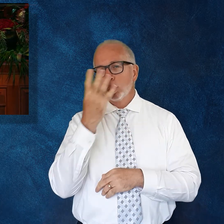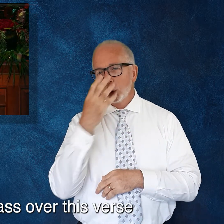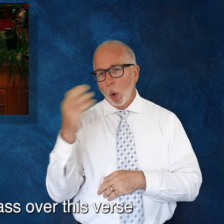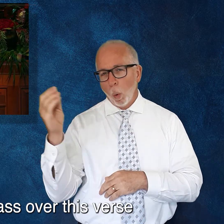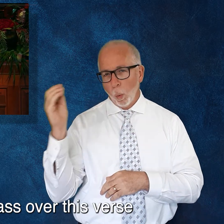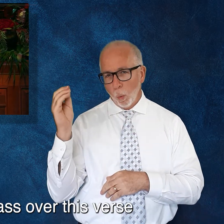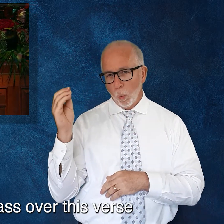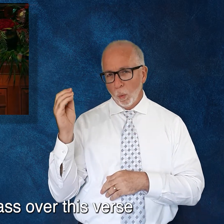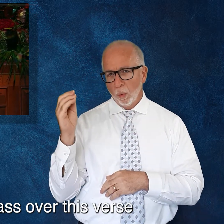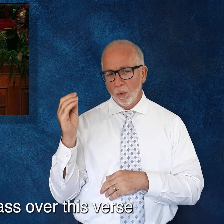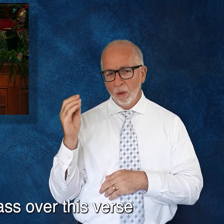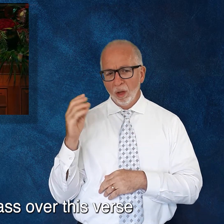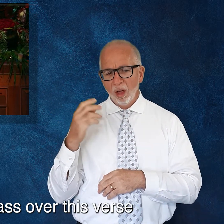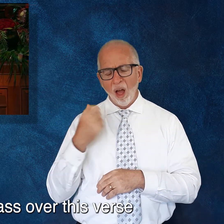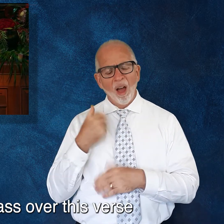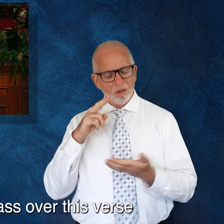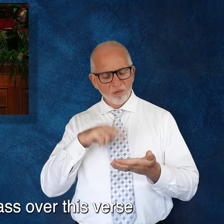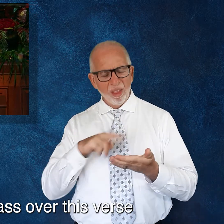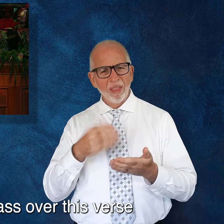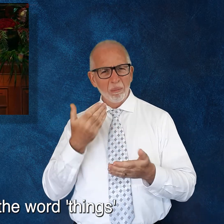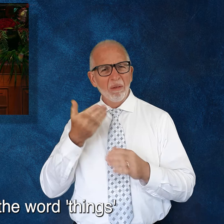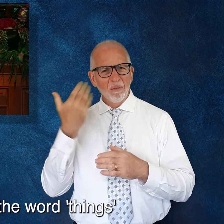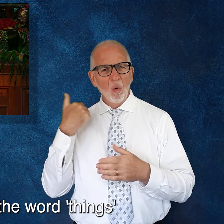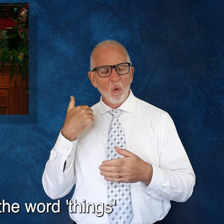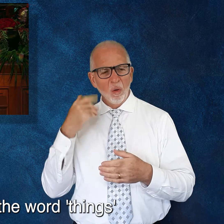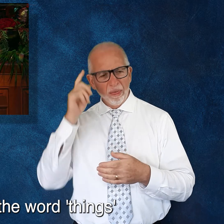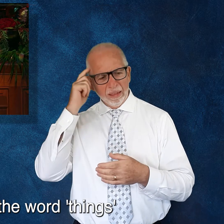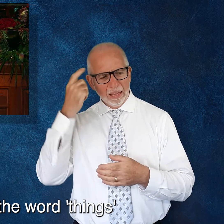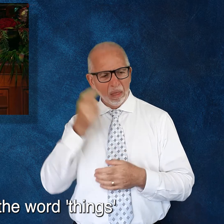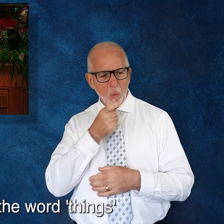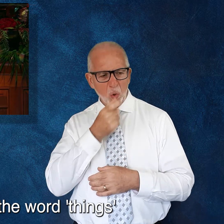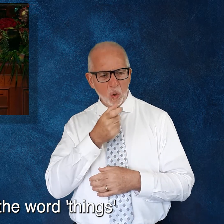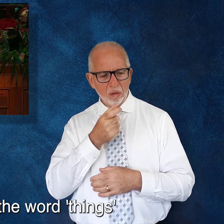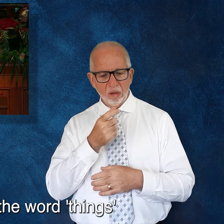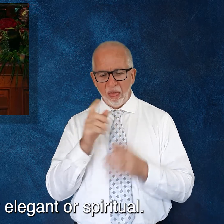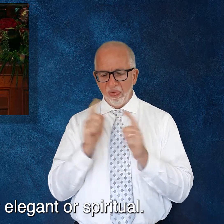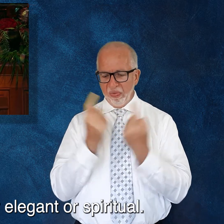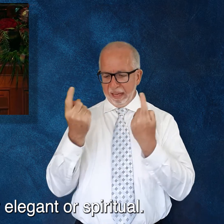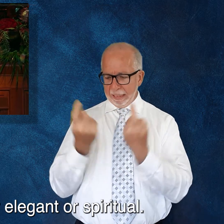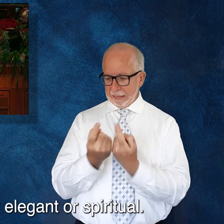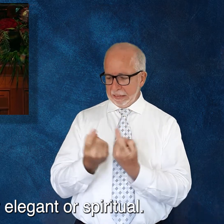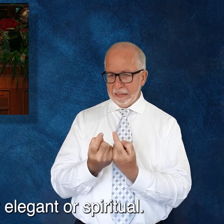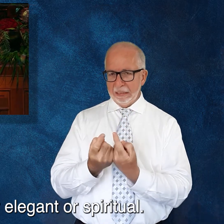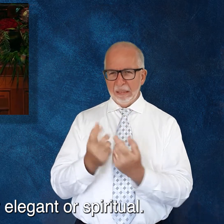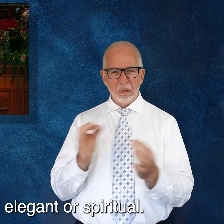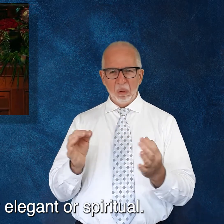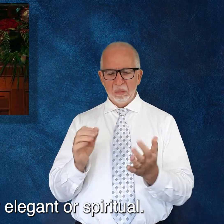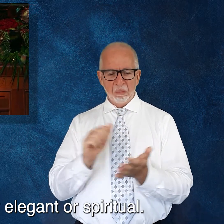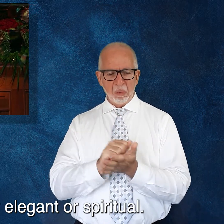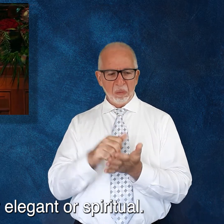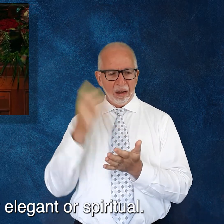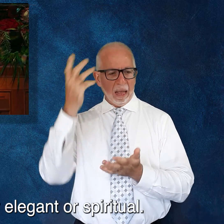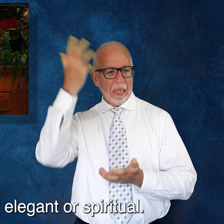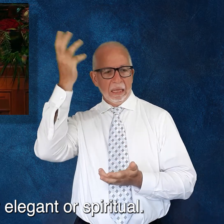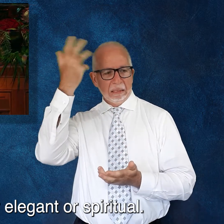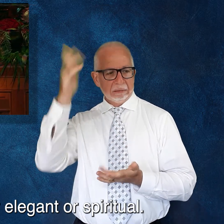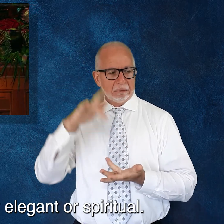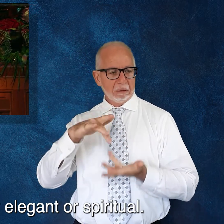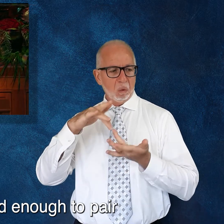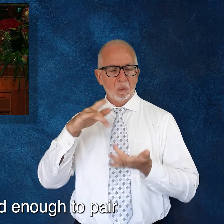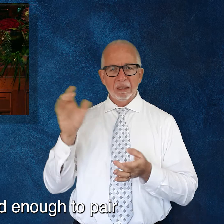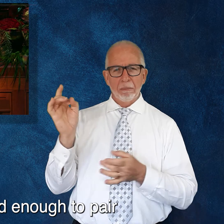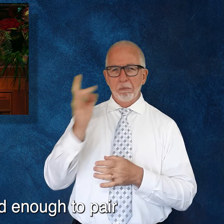I used to pass over this verse, Thinking the word things was not very elegant or spiritual,